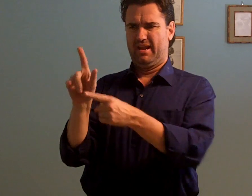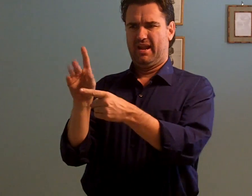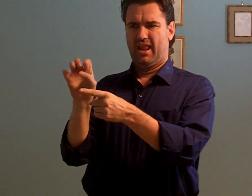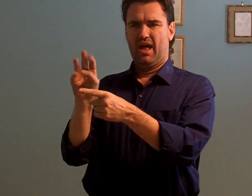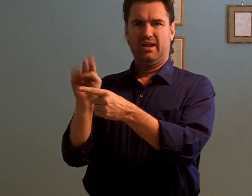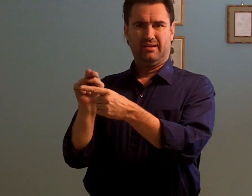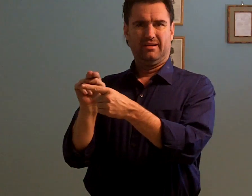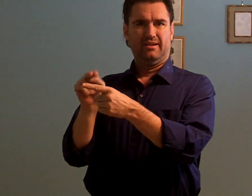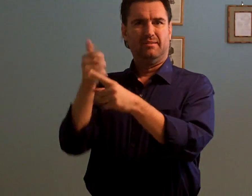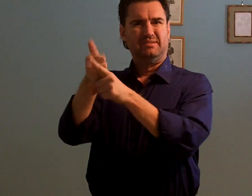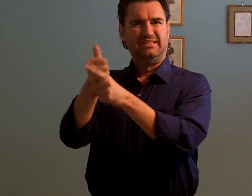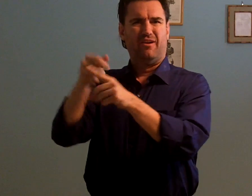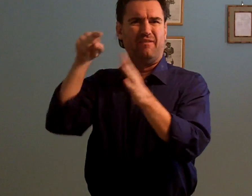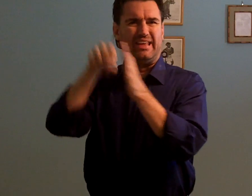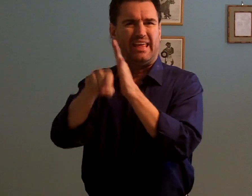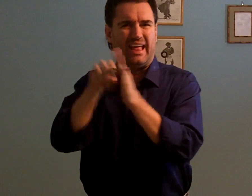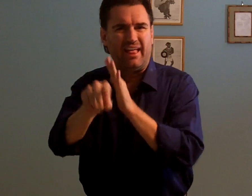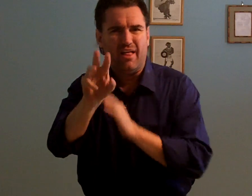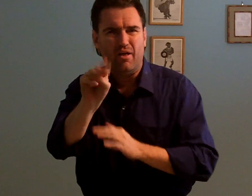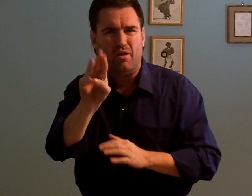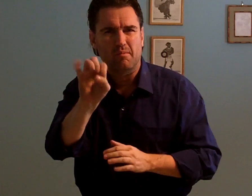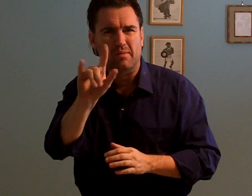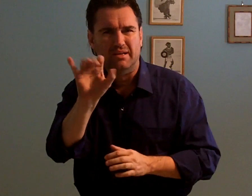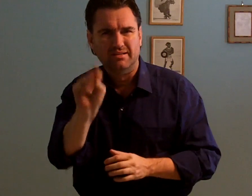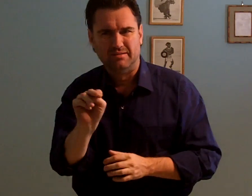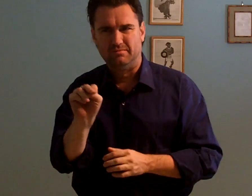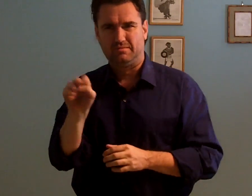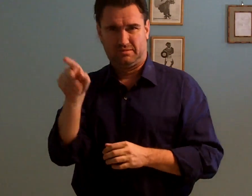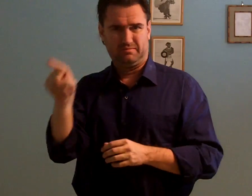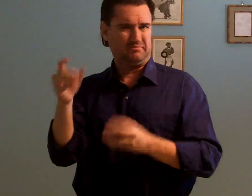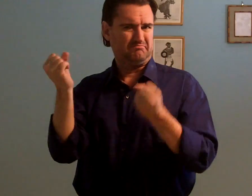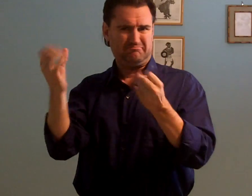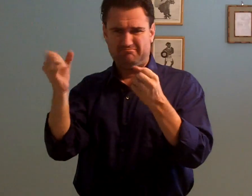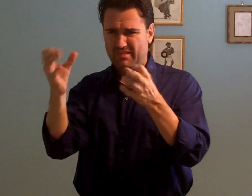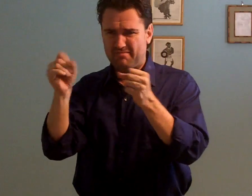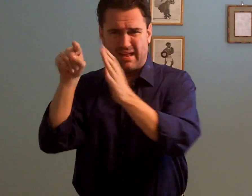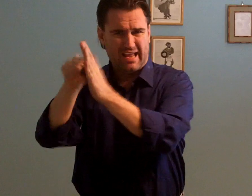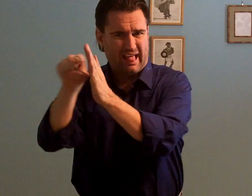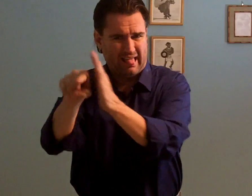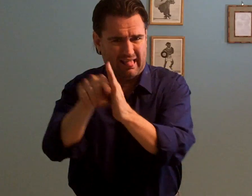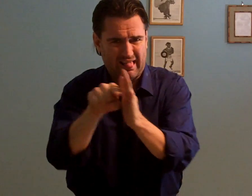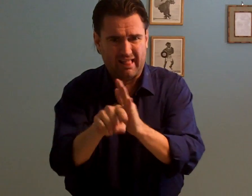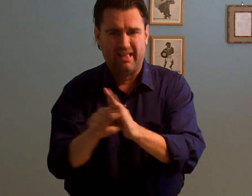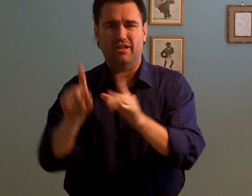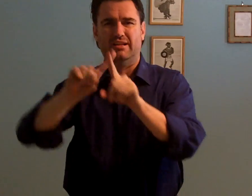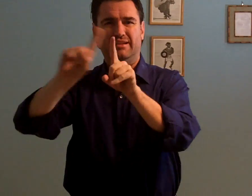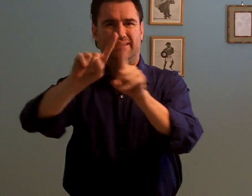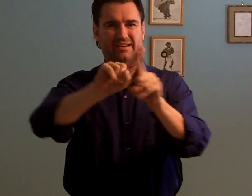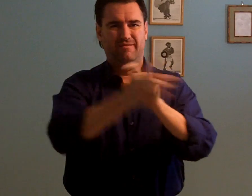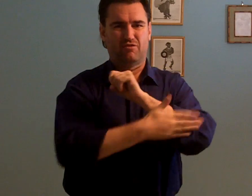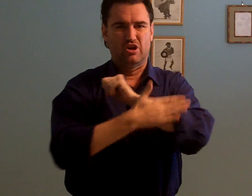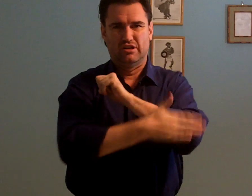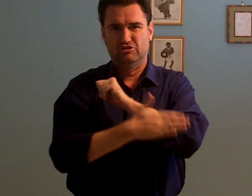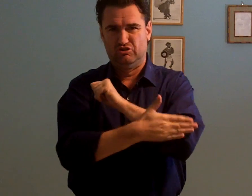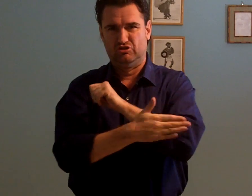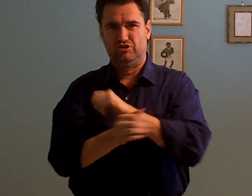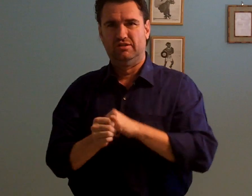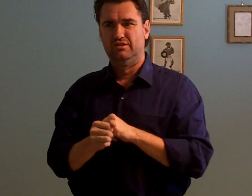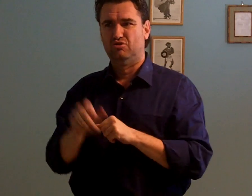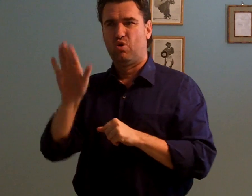Muslims. Indeed, Al-Qaeda has slaughtered scores of Muslims in many countries, including our own. So his demise should be welcomed